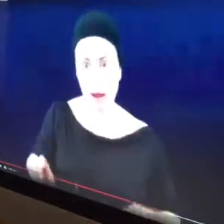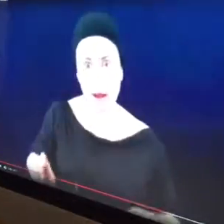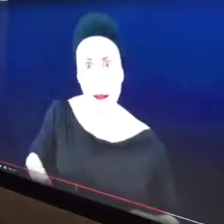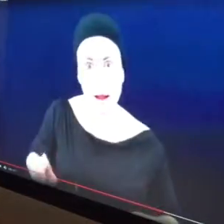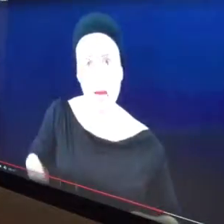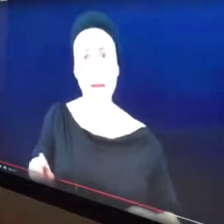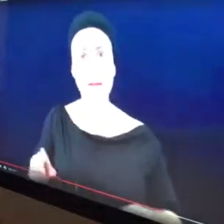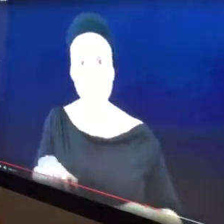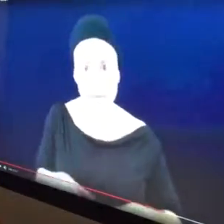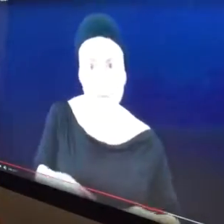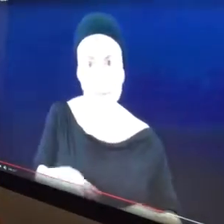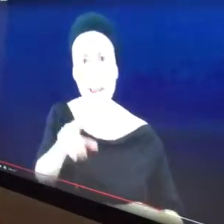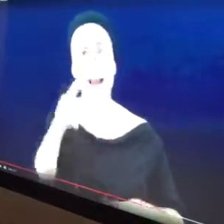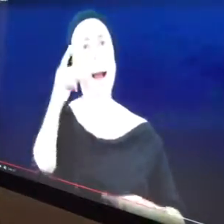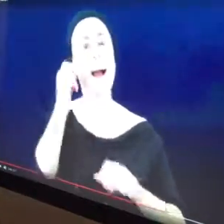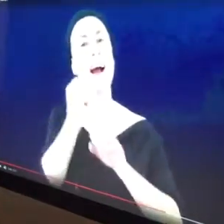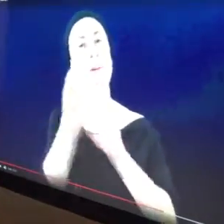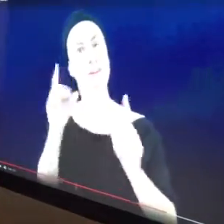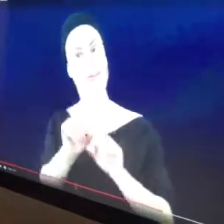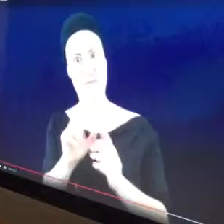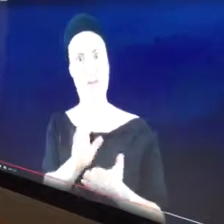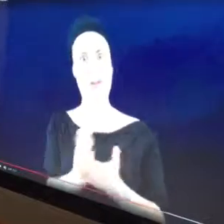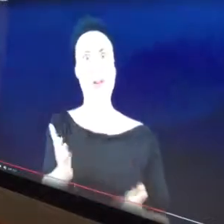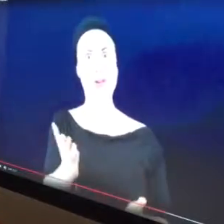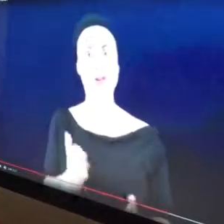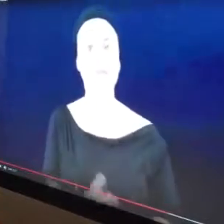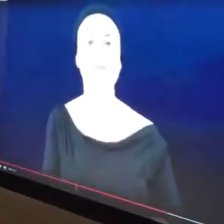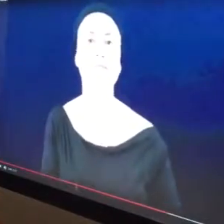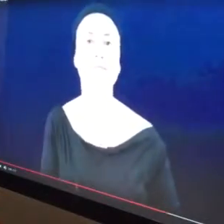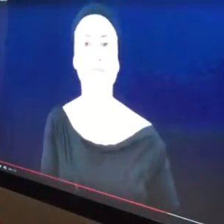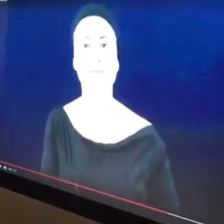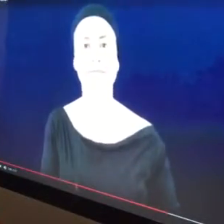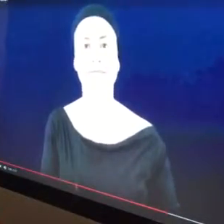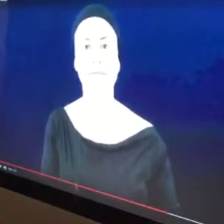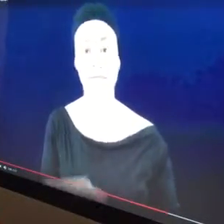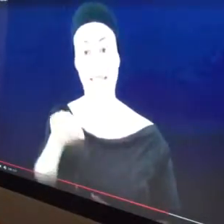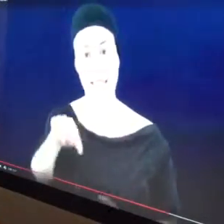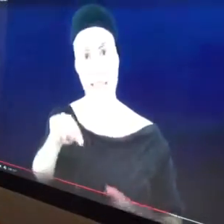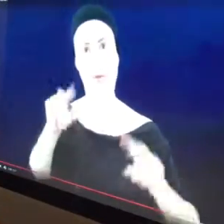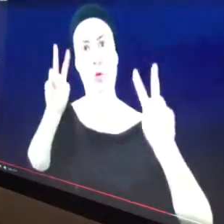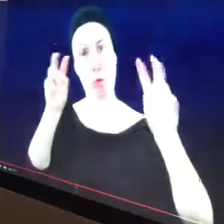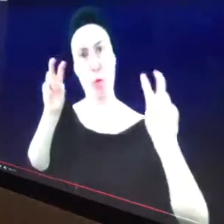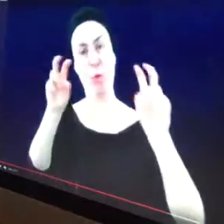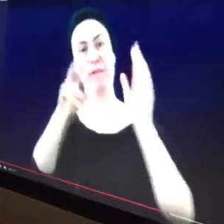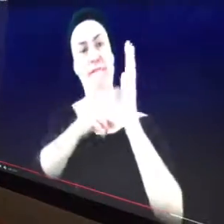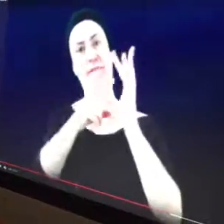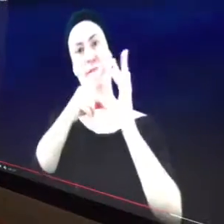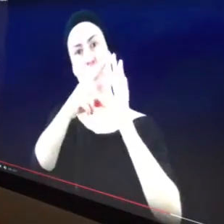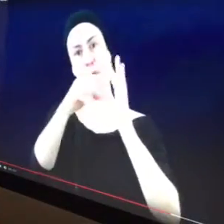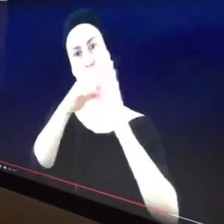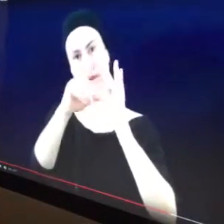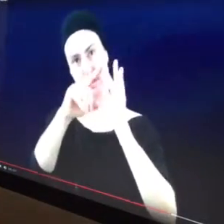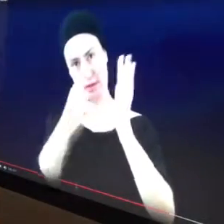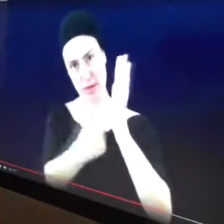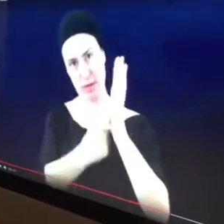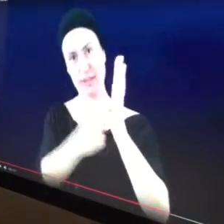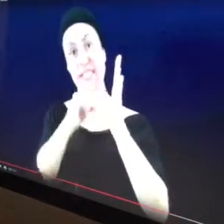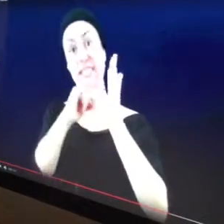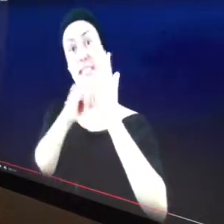using the mouse, the screen opens up, and someone watching me tell that story can visualise what it is I'm talking about. What I've just told you